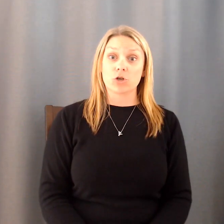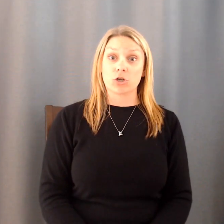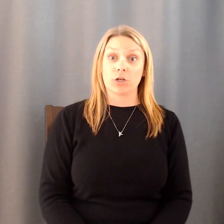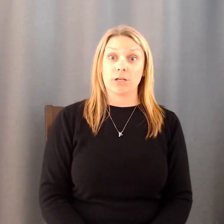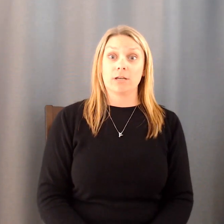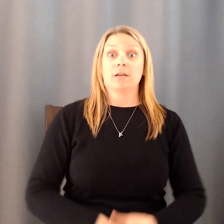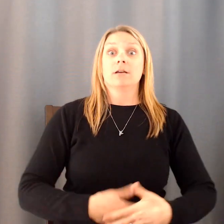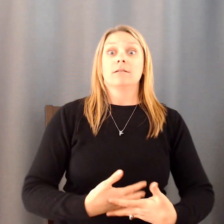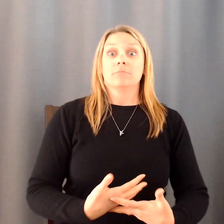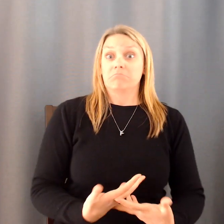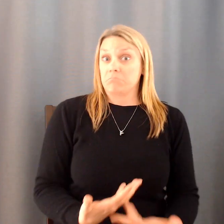should